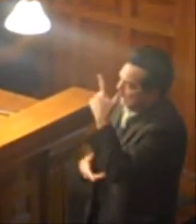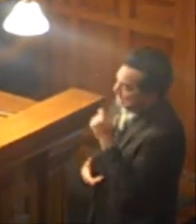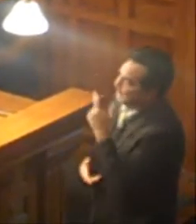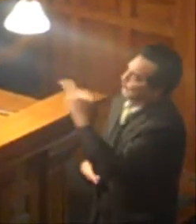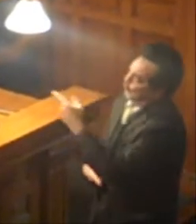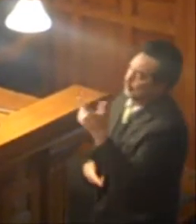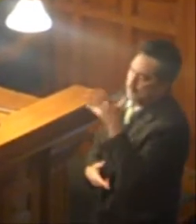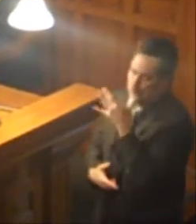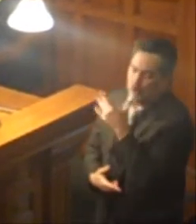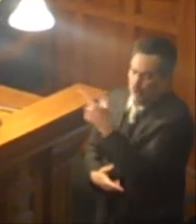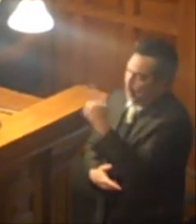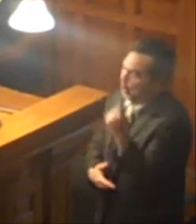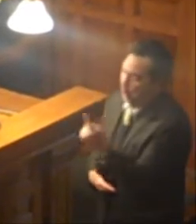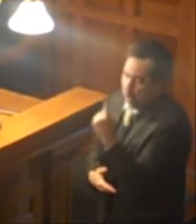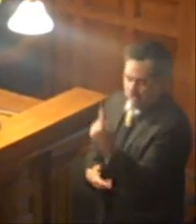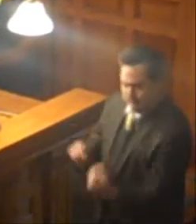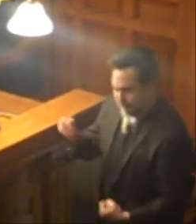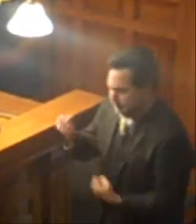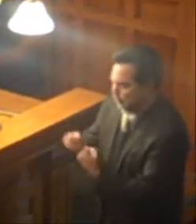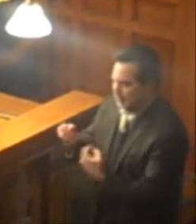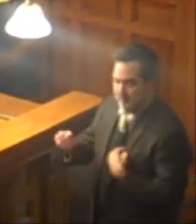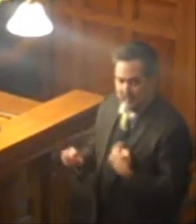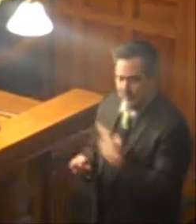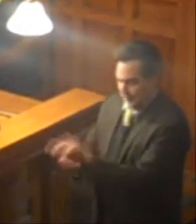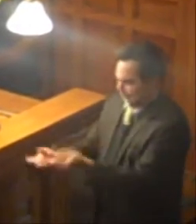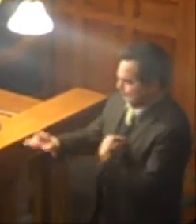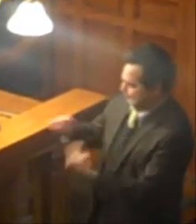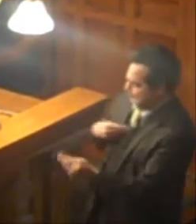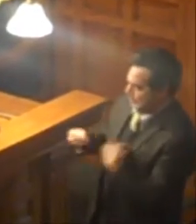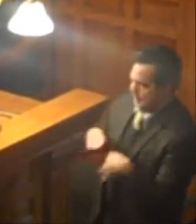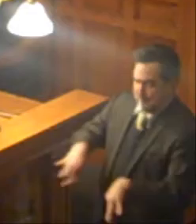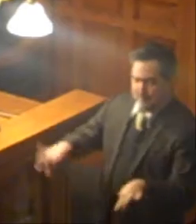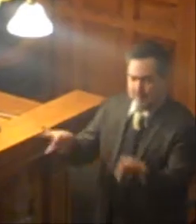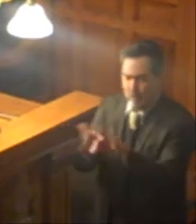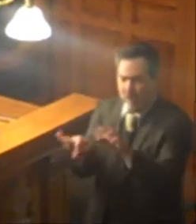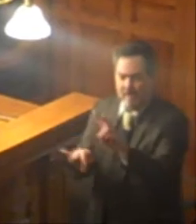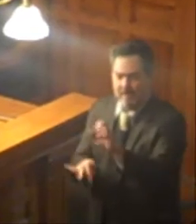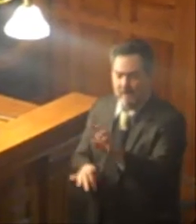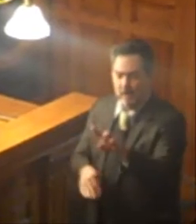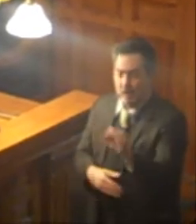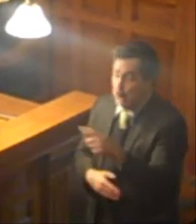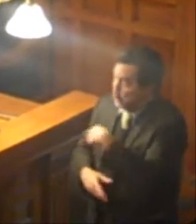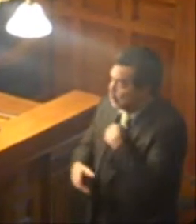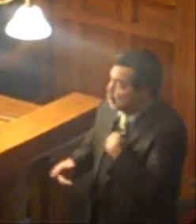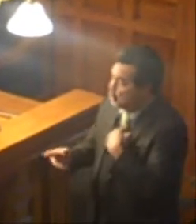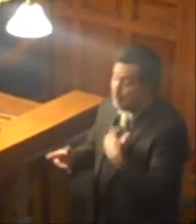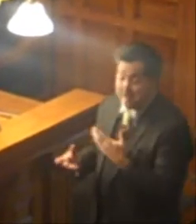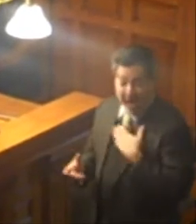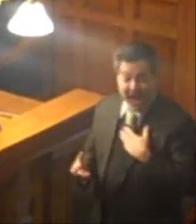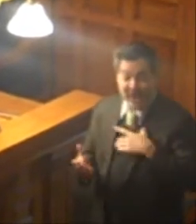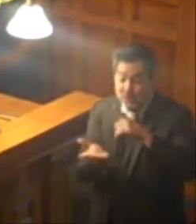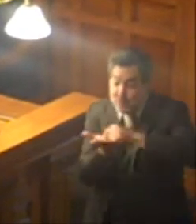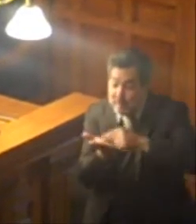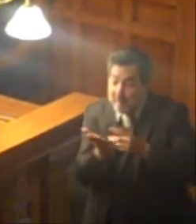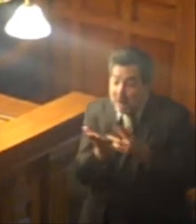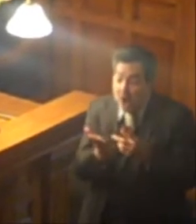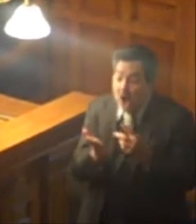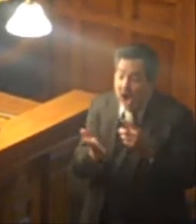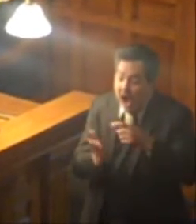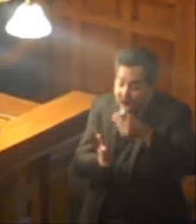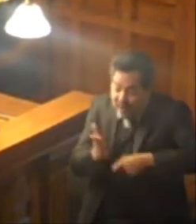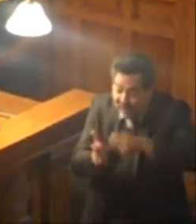mind. You have instilled important values. You have kept all of my newspaper clippings over my entire